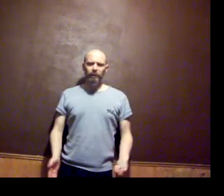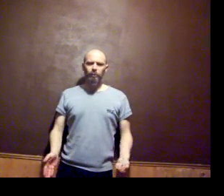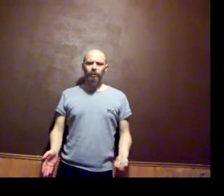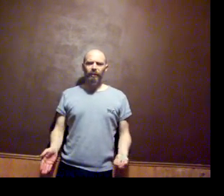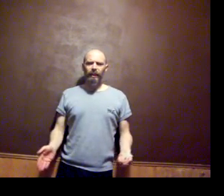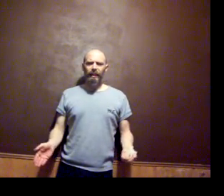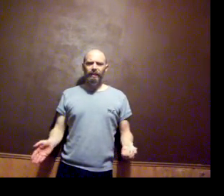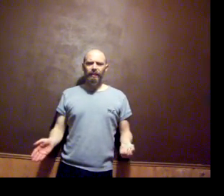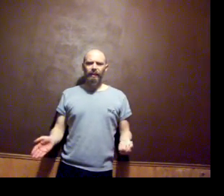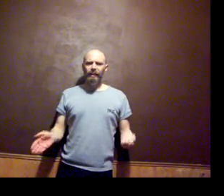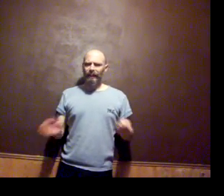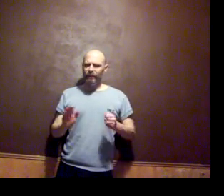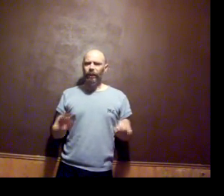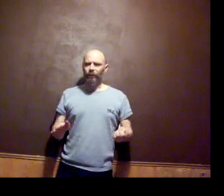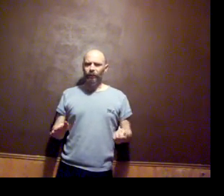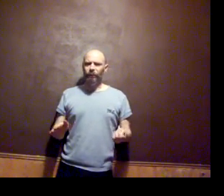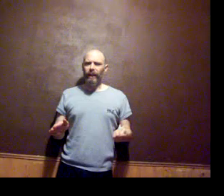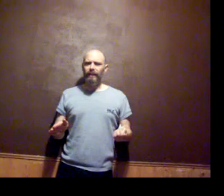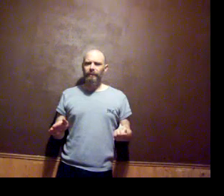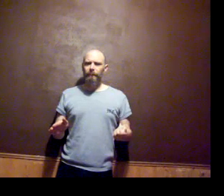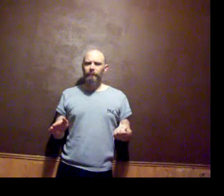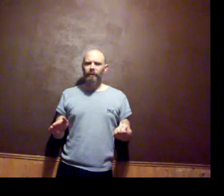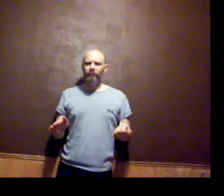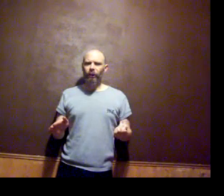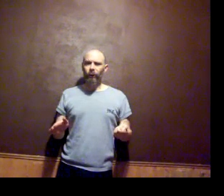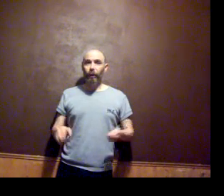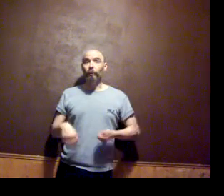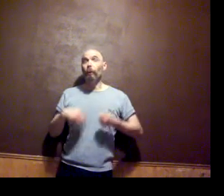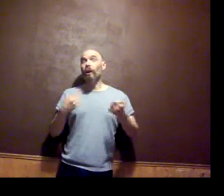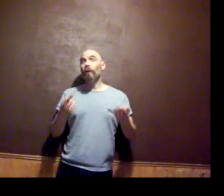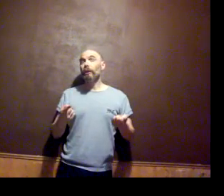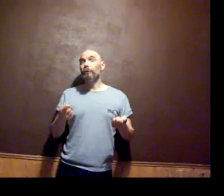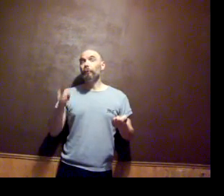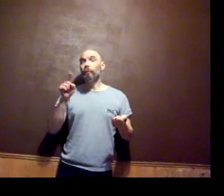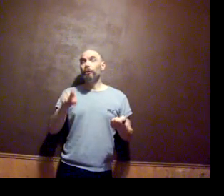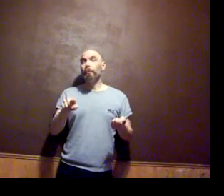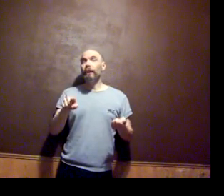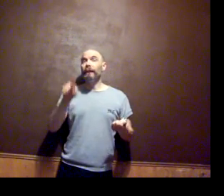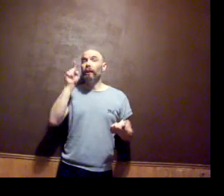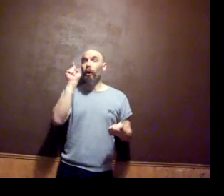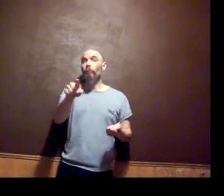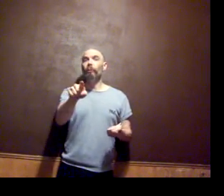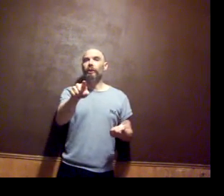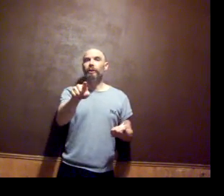invisible, and let's not do that. So now I'm going to walk across the room, push the button, and hope we're under.